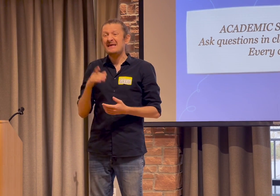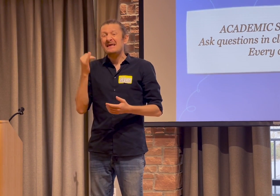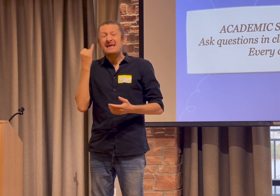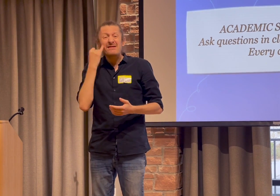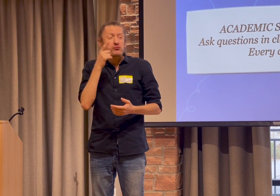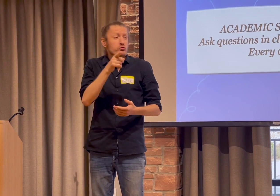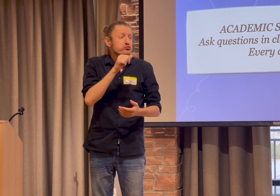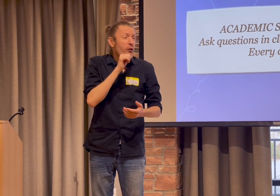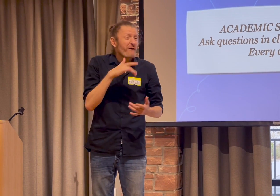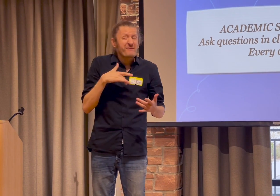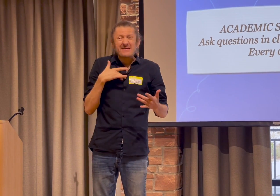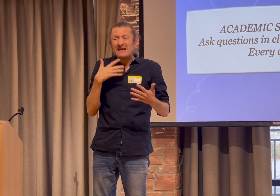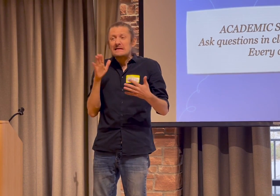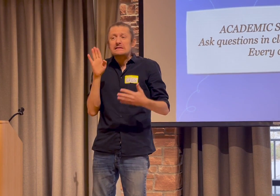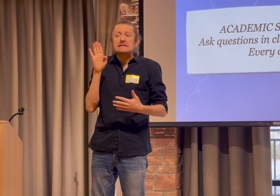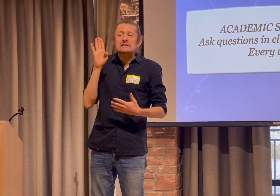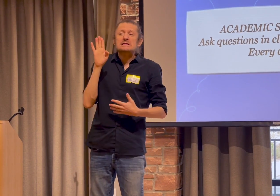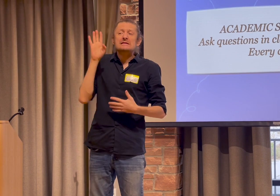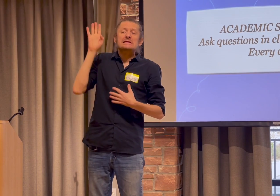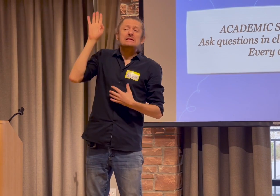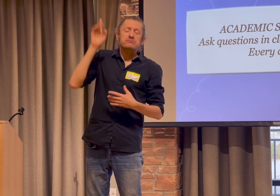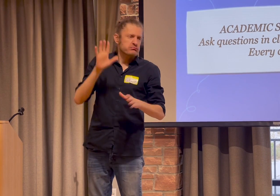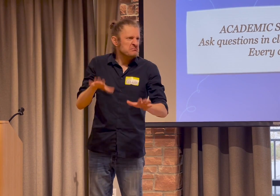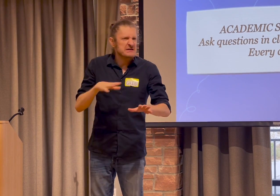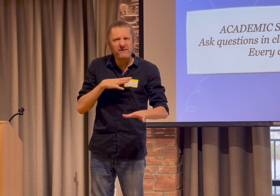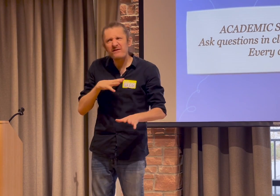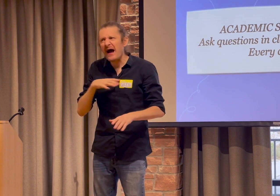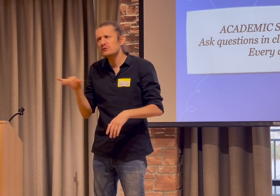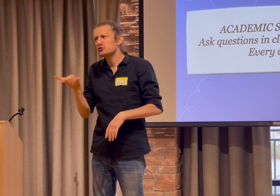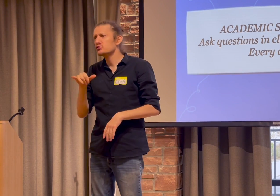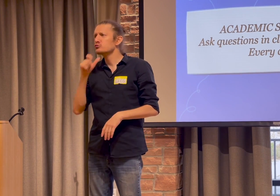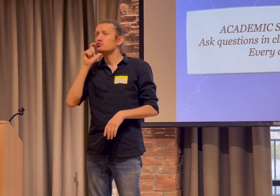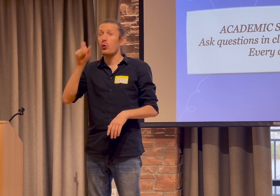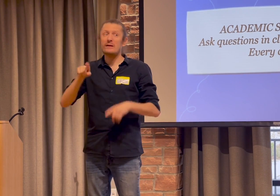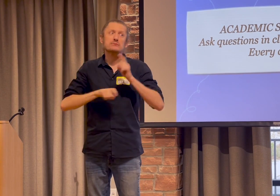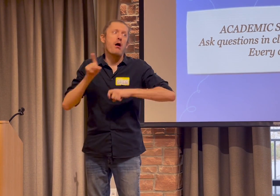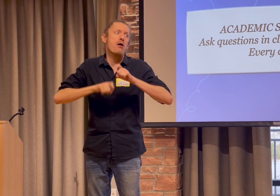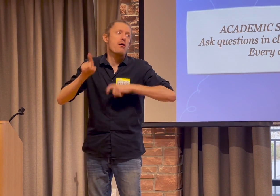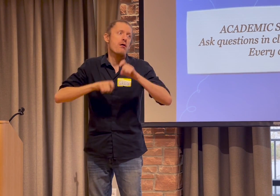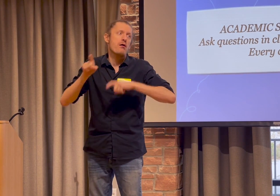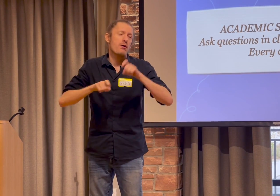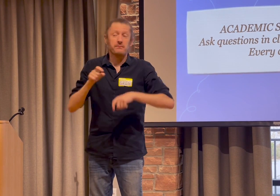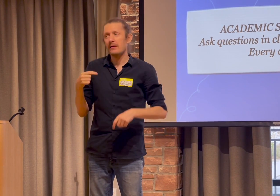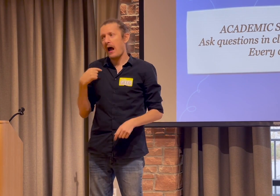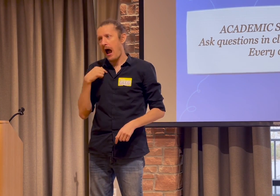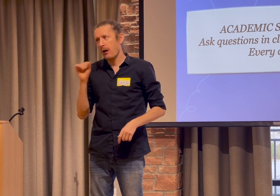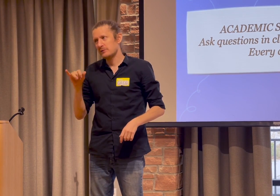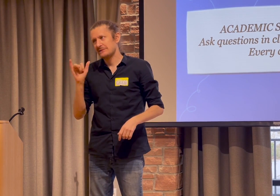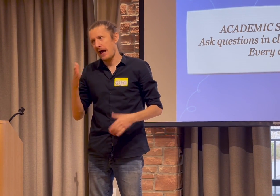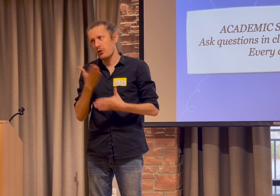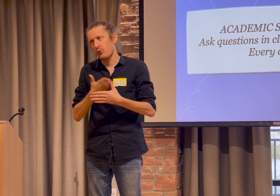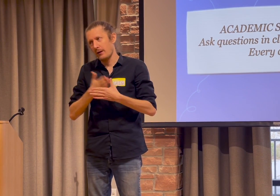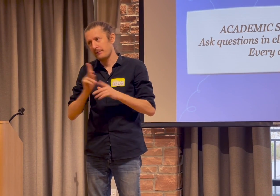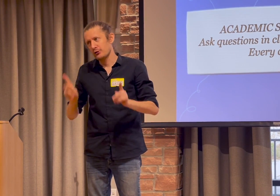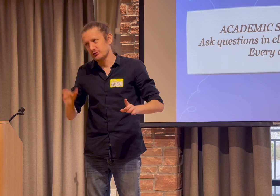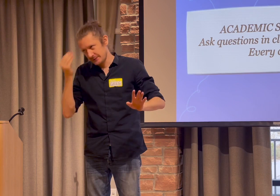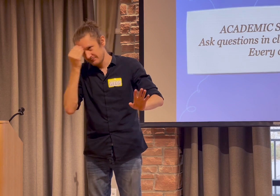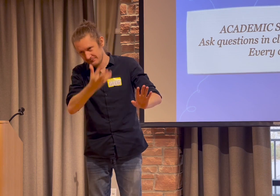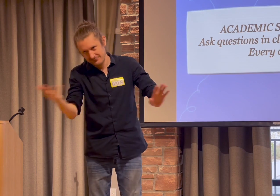but for deaf people, this has an enormous benefit to this approach. If you're feeling a little bit timid about raising your hand in class,